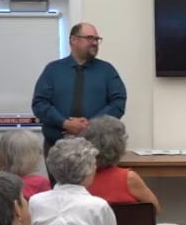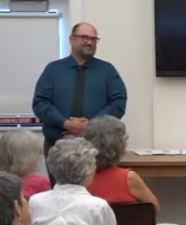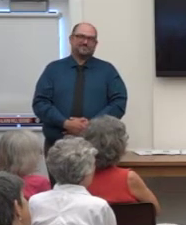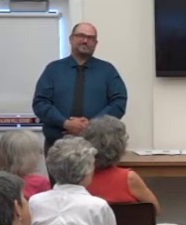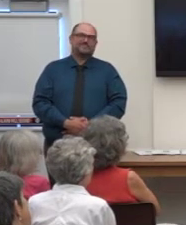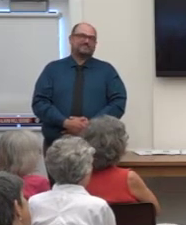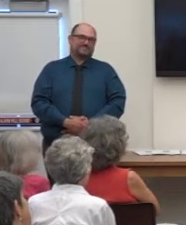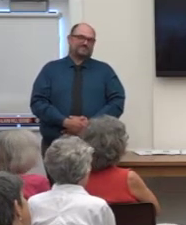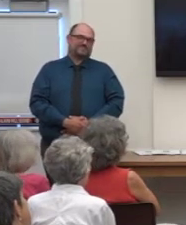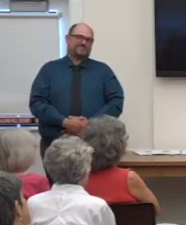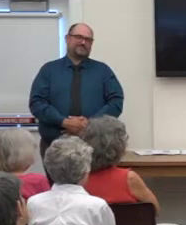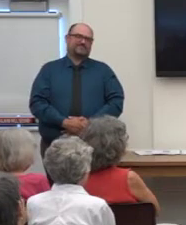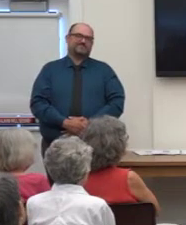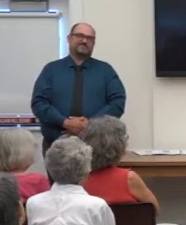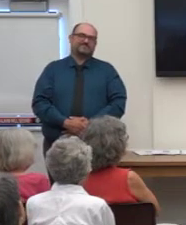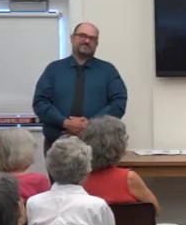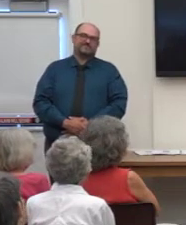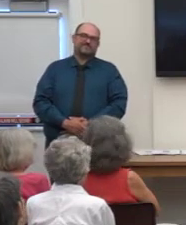The sign for squid.